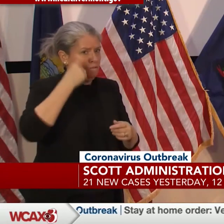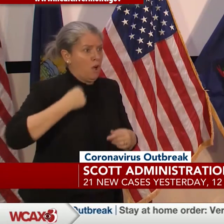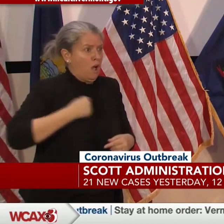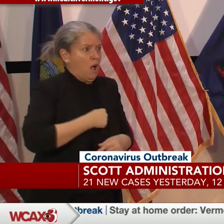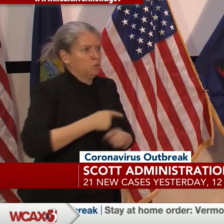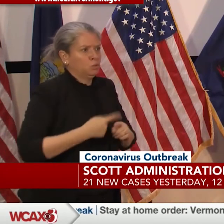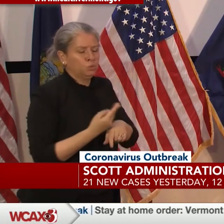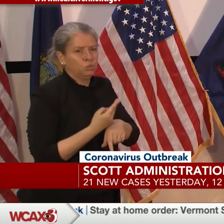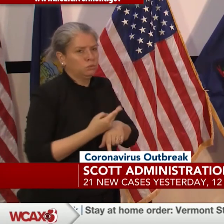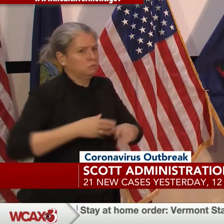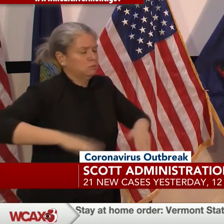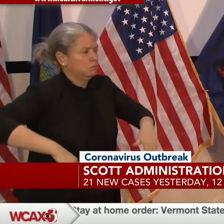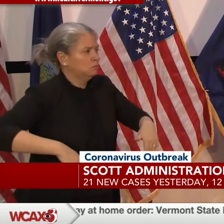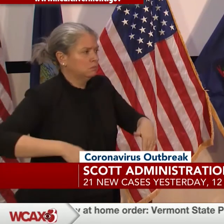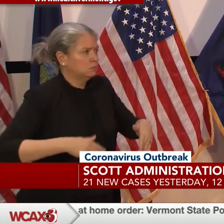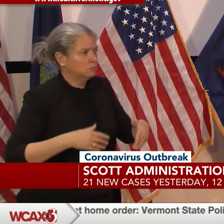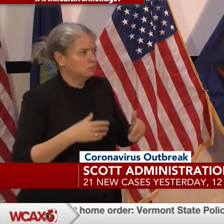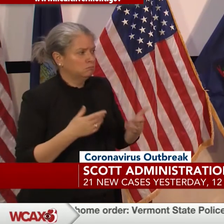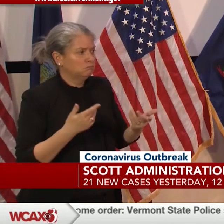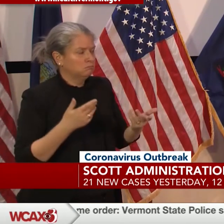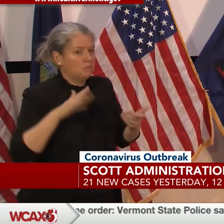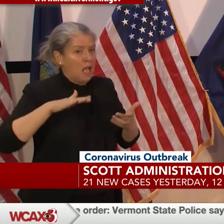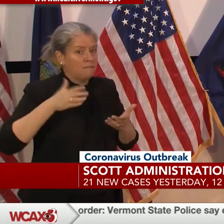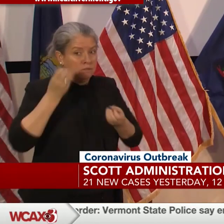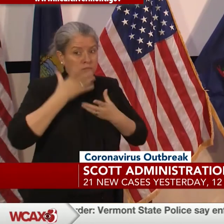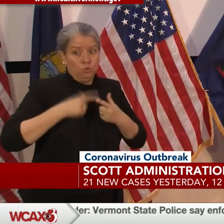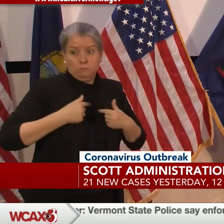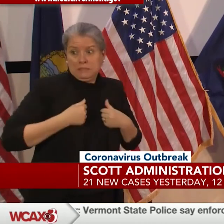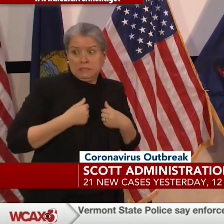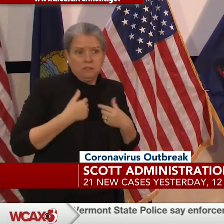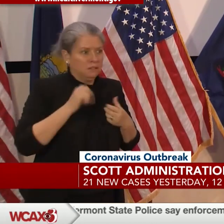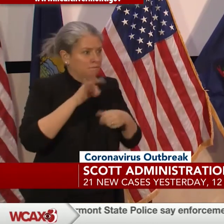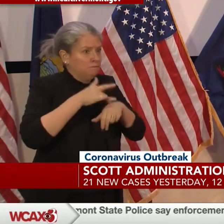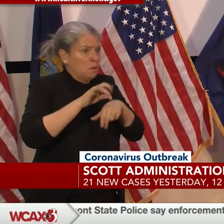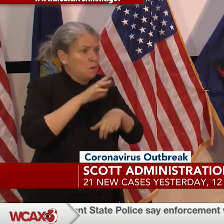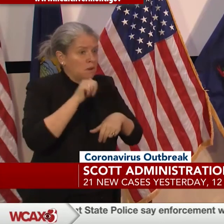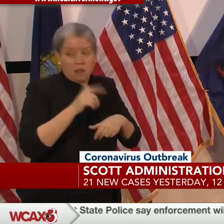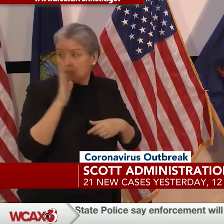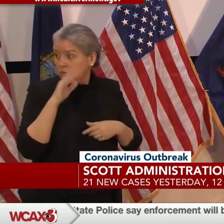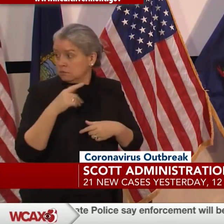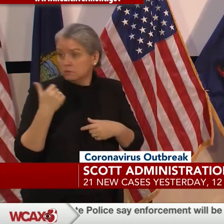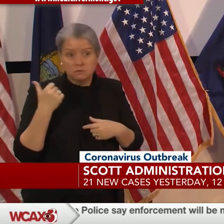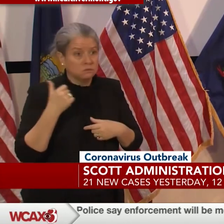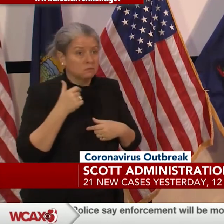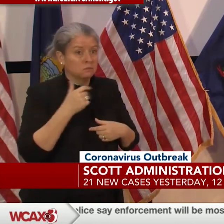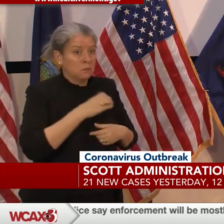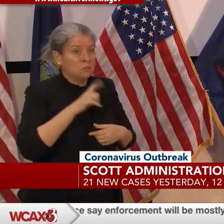availability has not been known to me. Mm-hmm. Commissioner Levine.